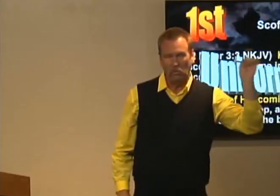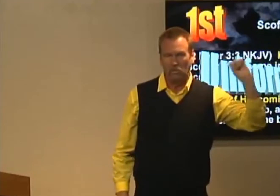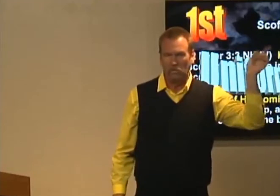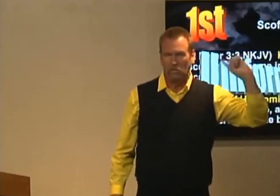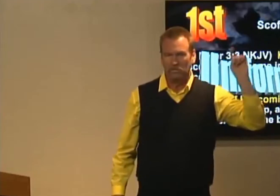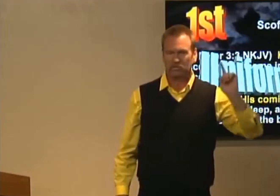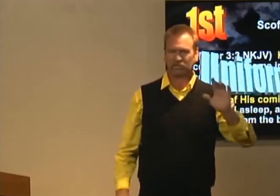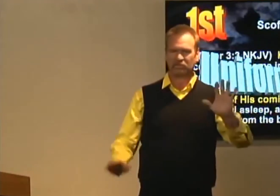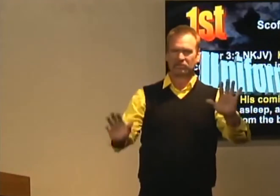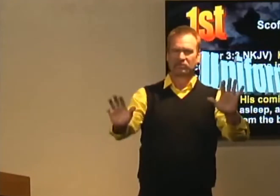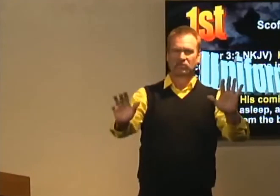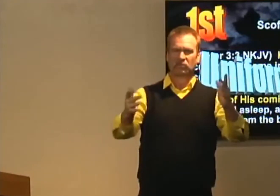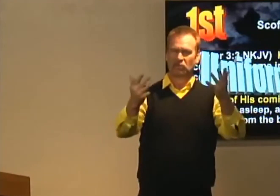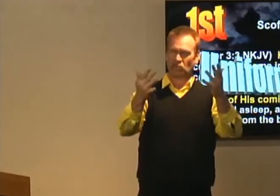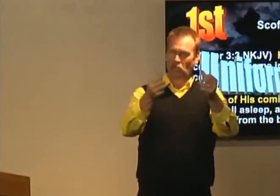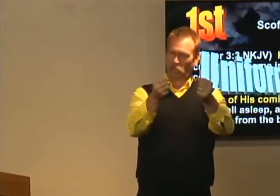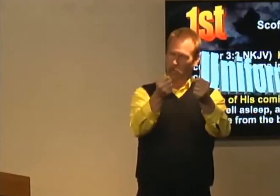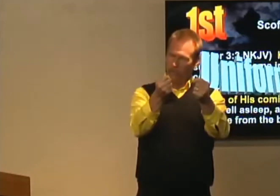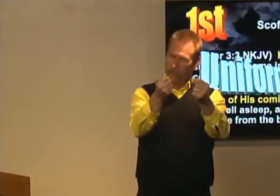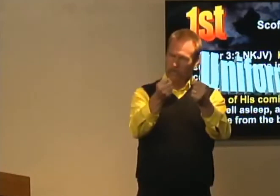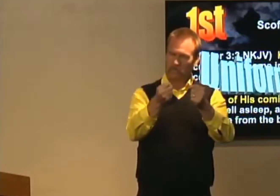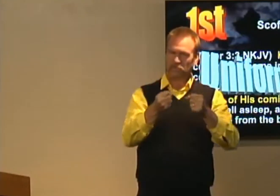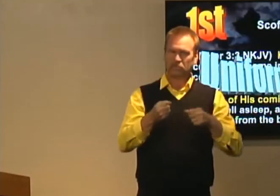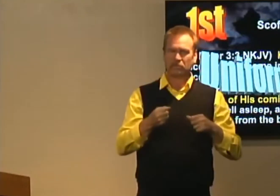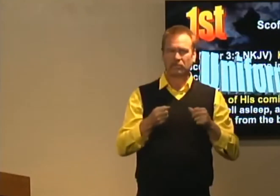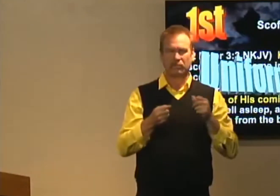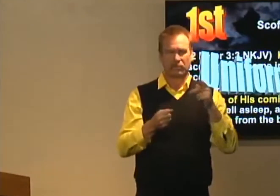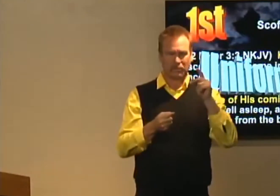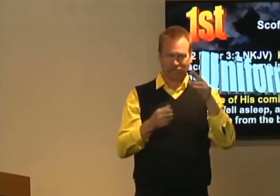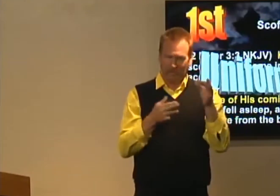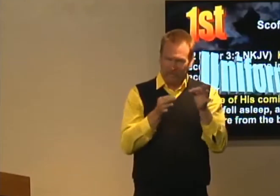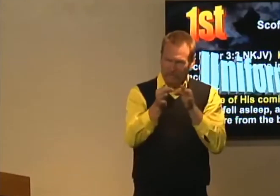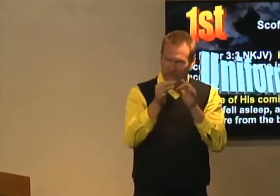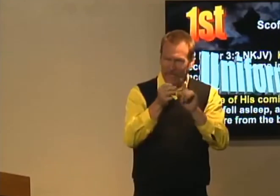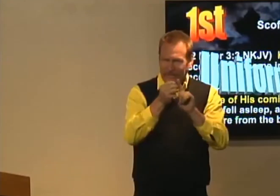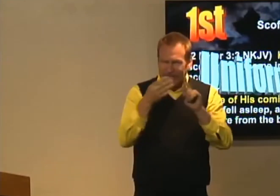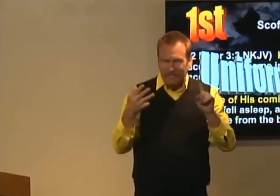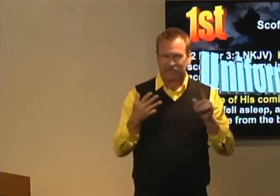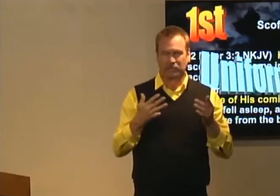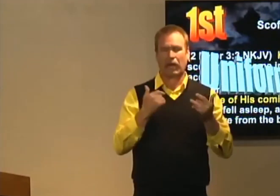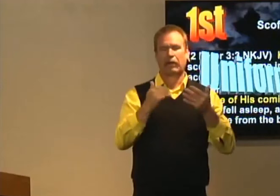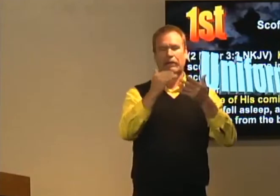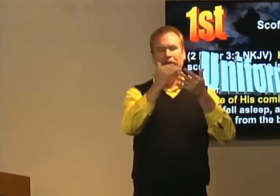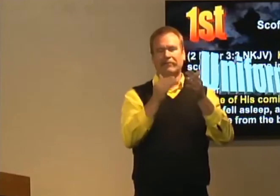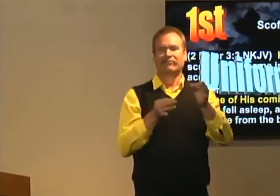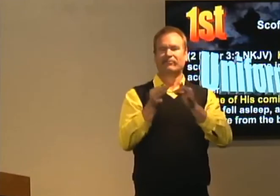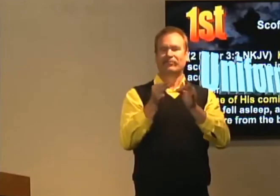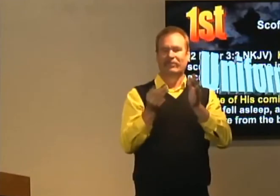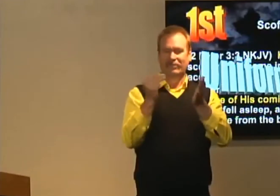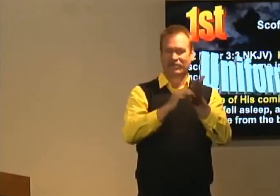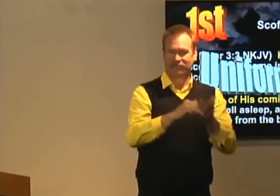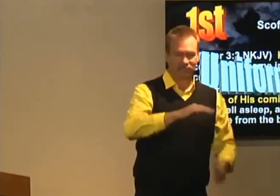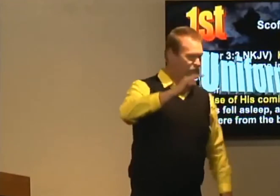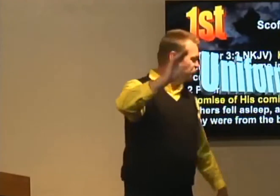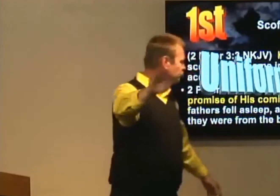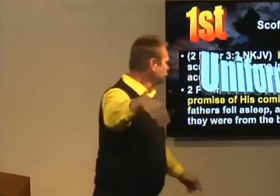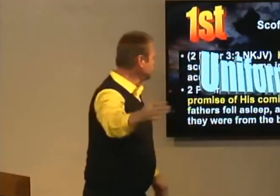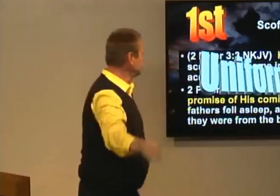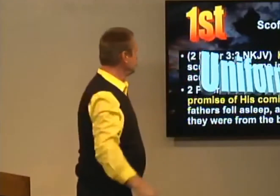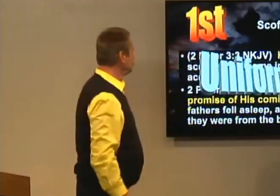and they're like, where is his promise? Hold on a minute. Consider. Peter's explaining to us how people and what people